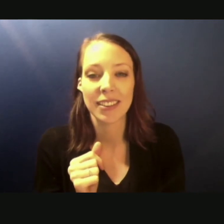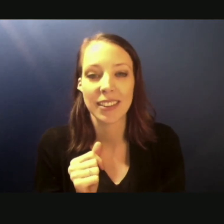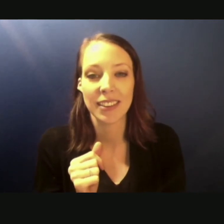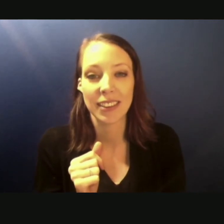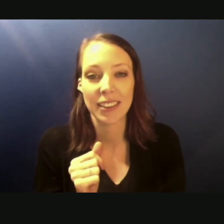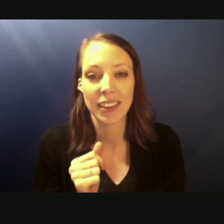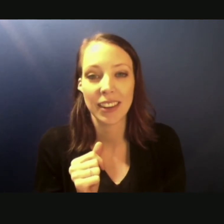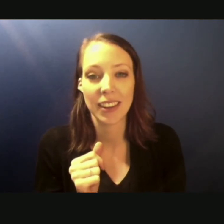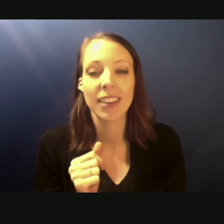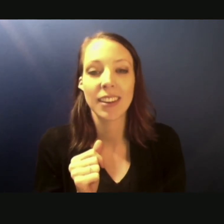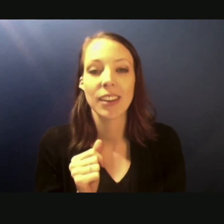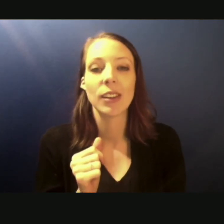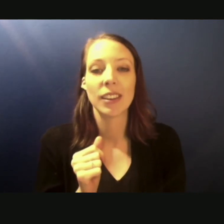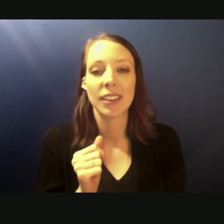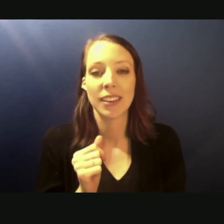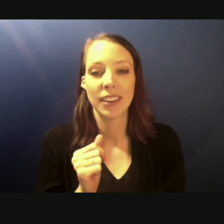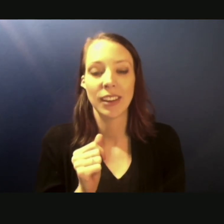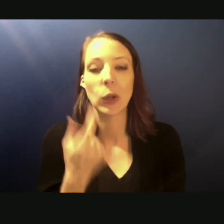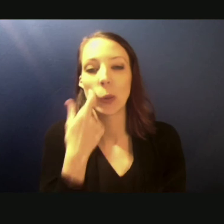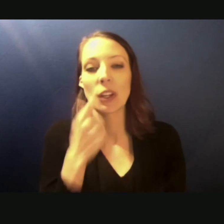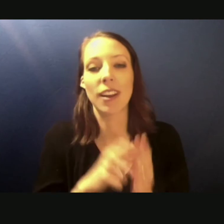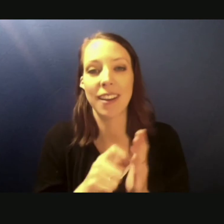a recent like article I wrote.